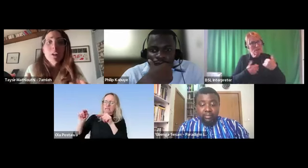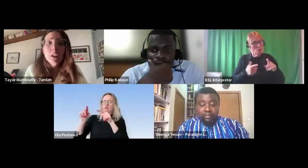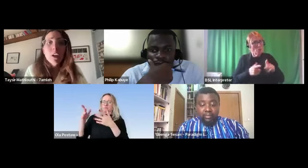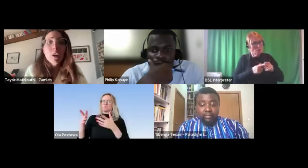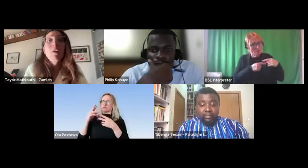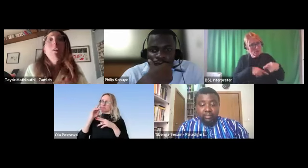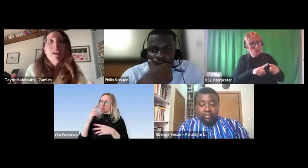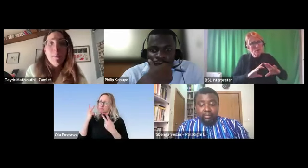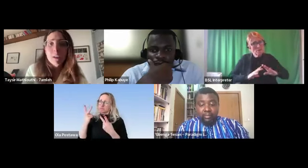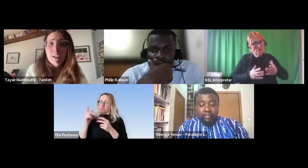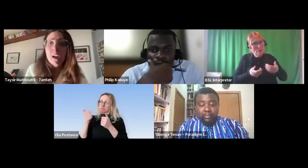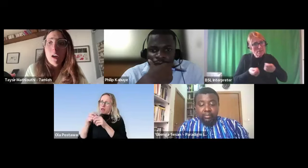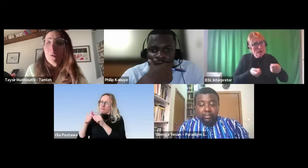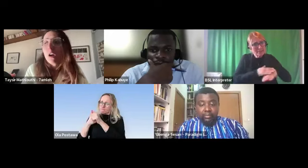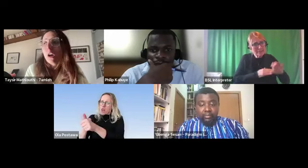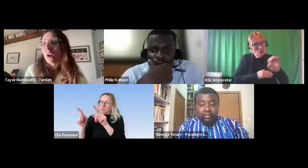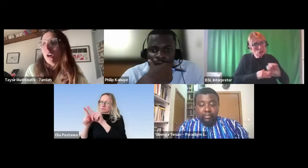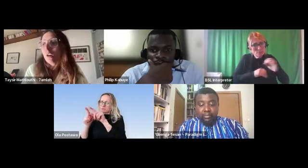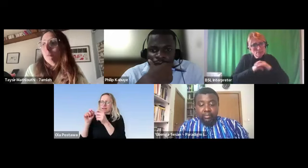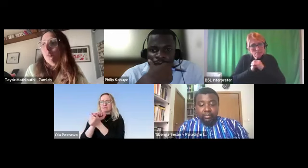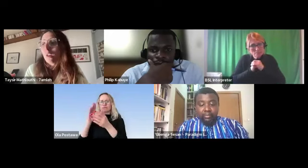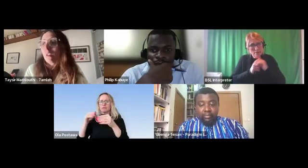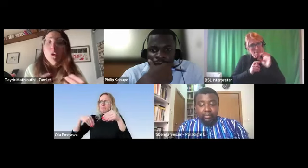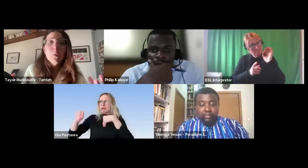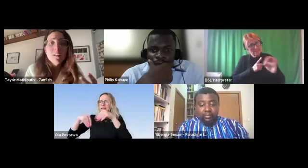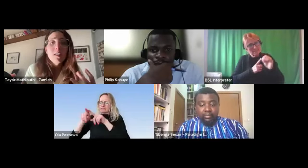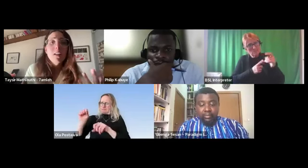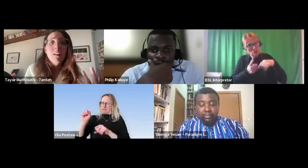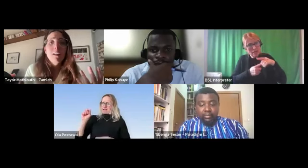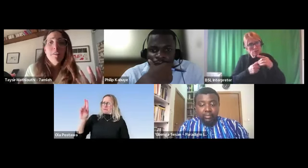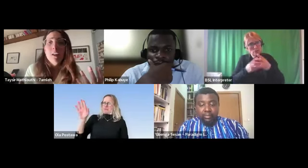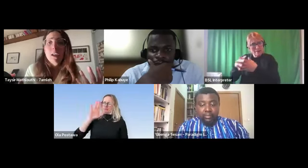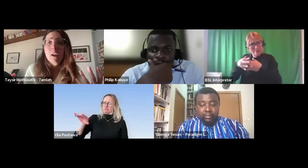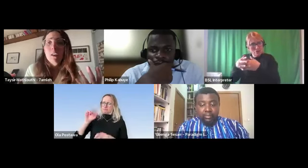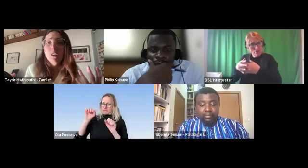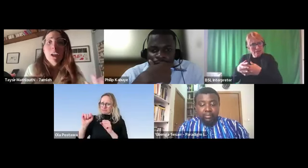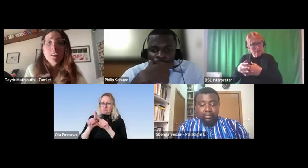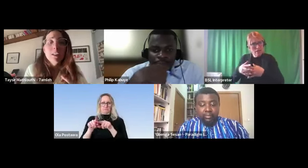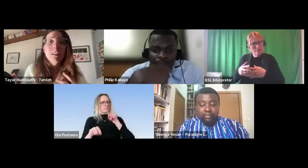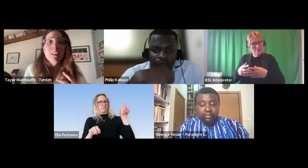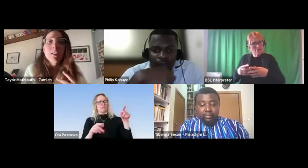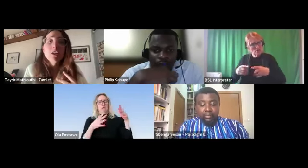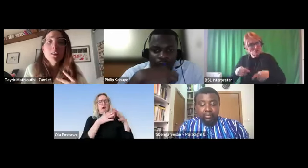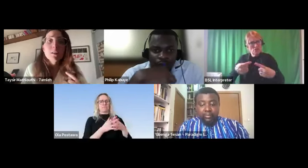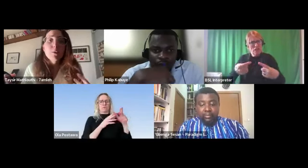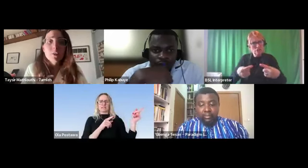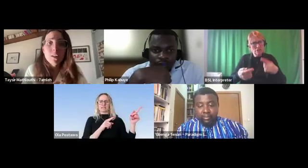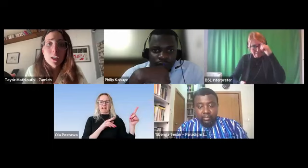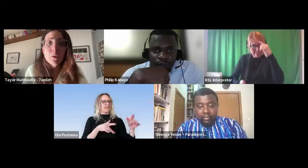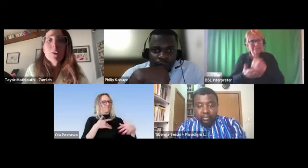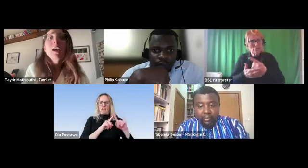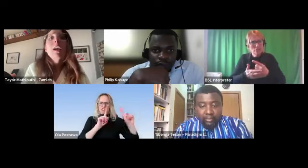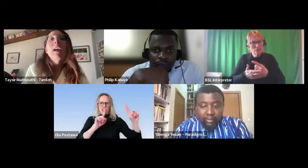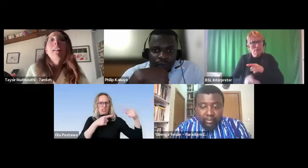EU, especially with what's happening right now with the US taking very challenging decisions